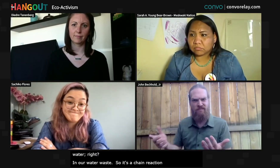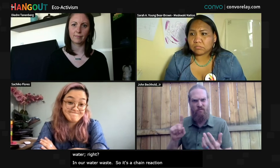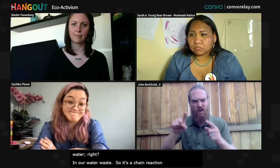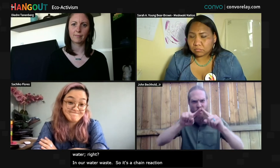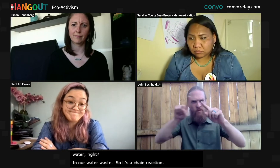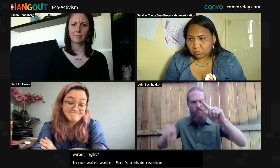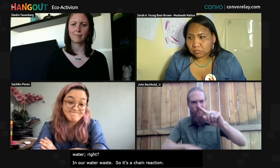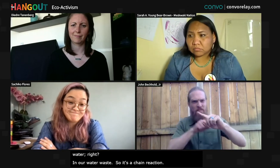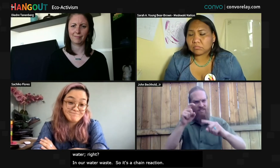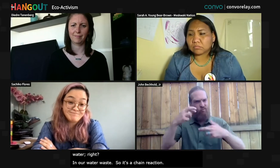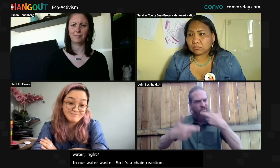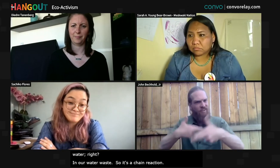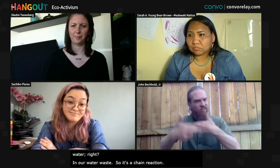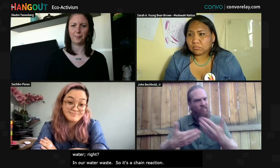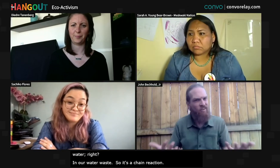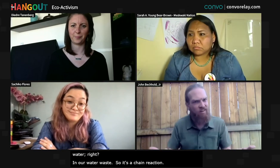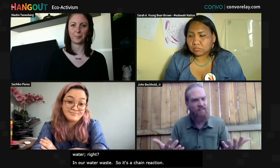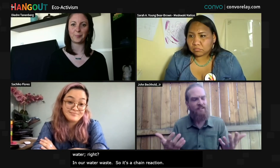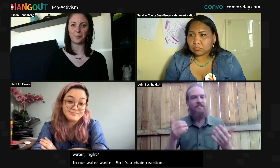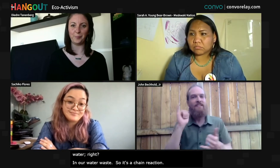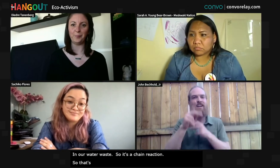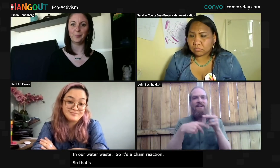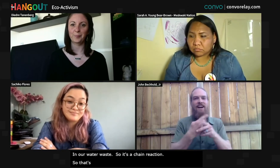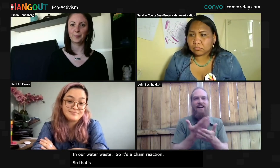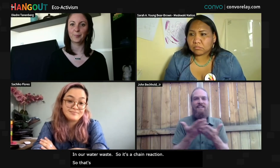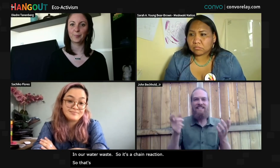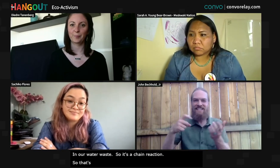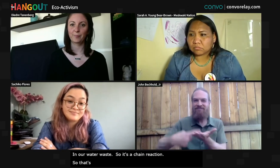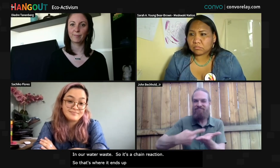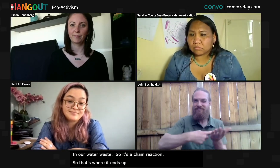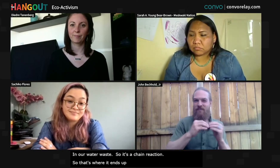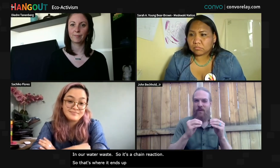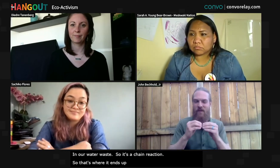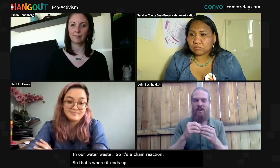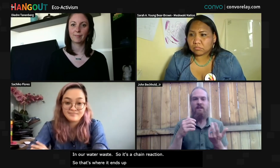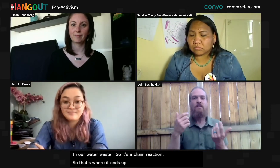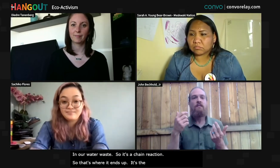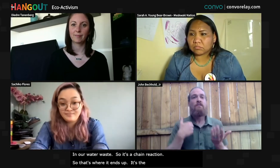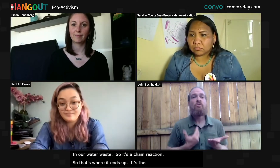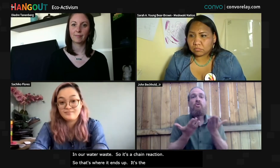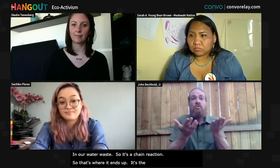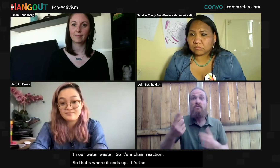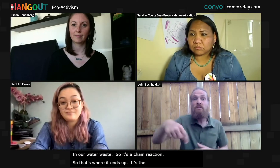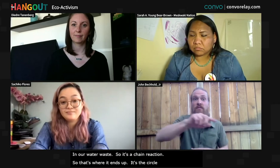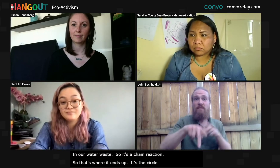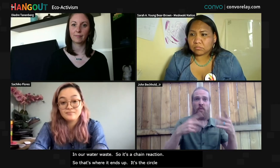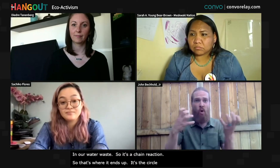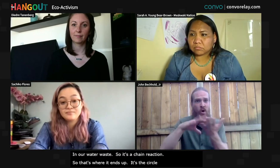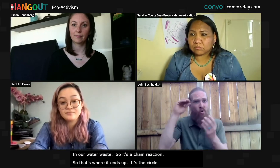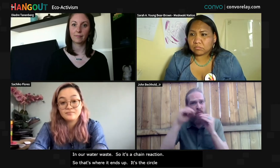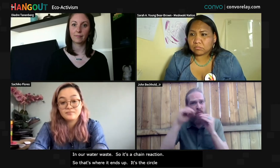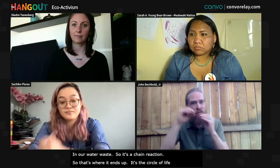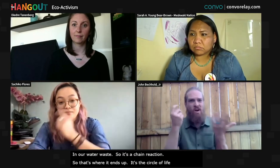And so that's where it ends up. It's a circle of life. So you've got to think of where everything is going to land